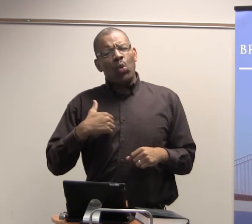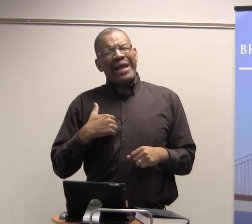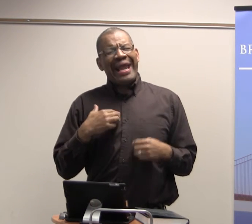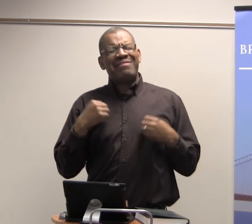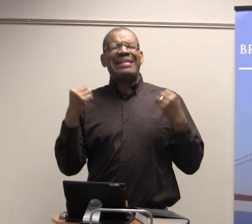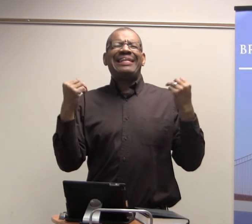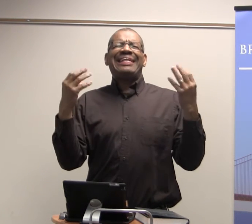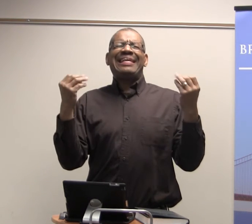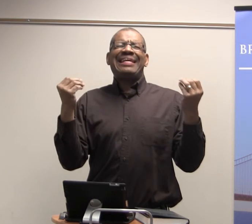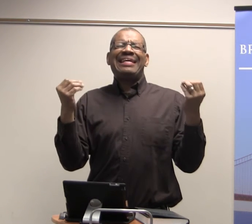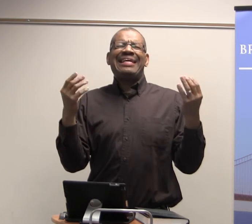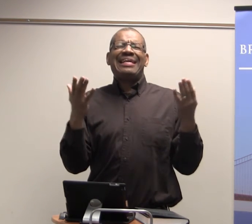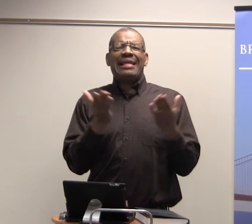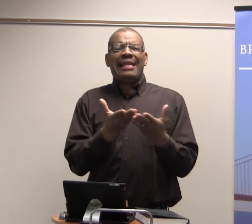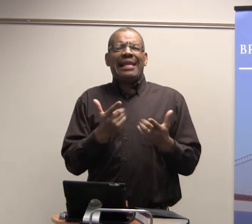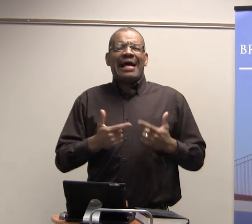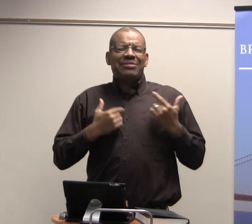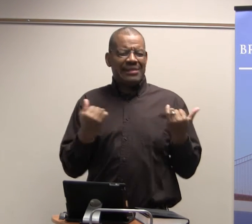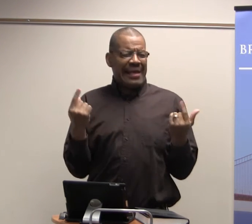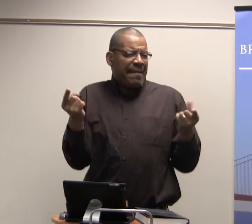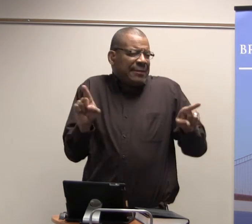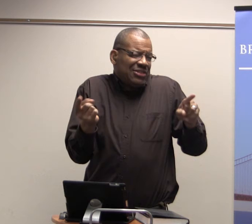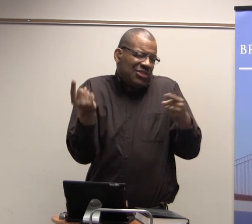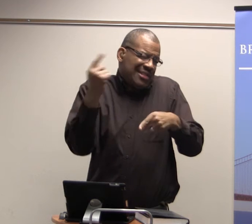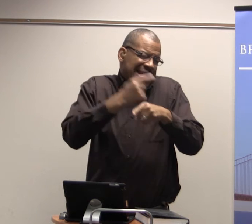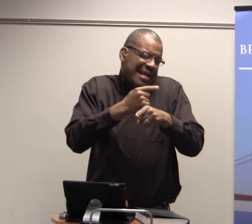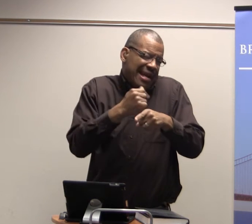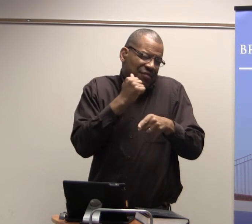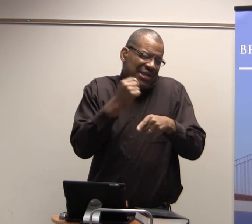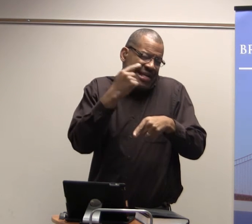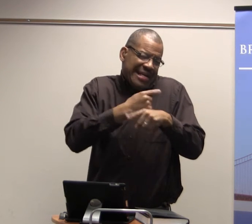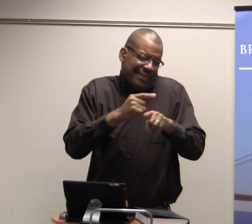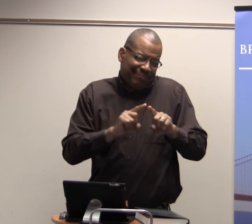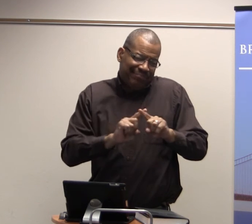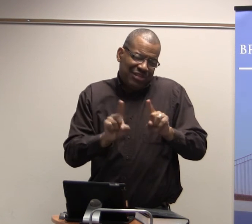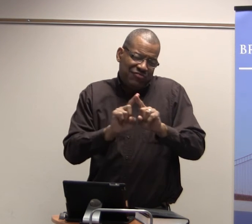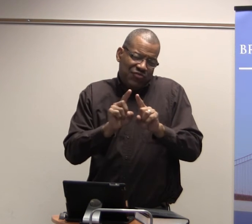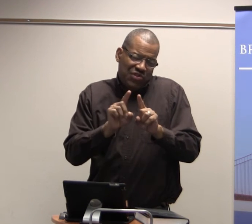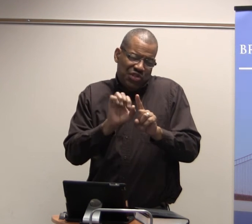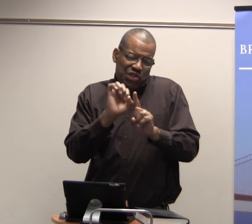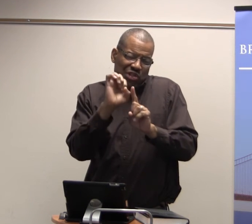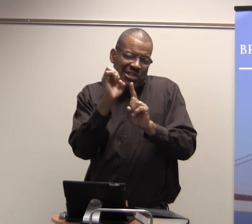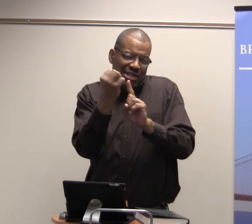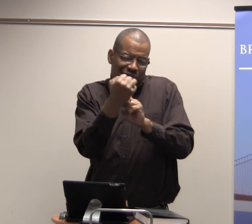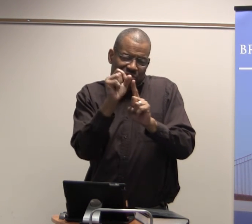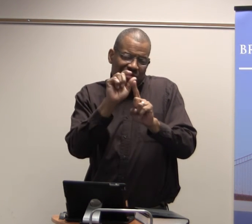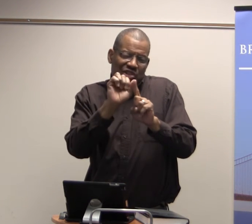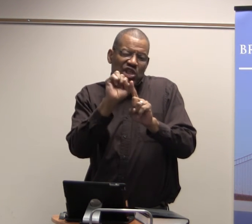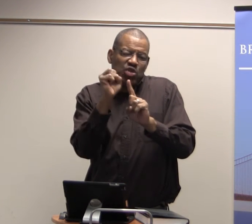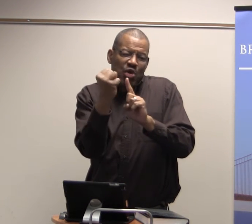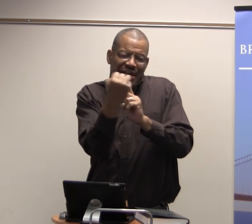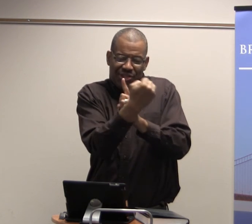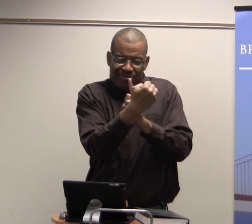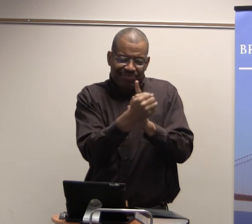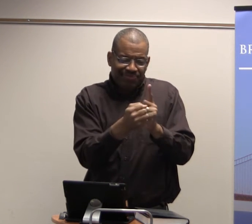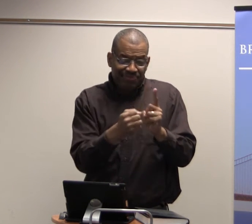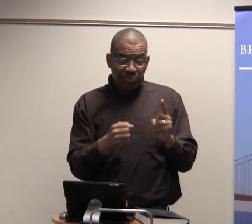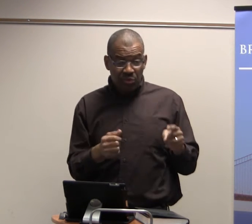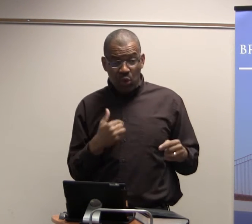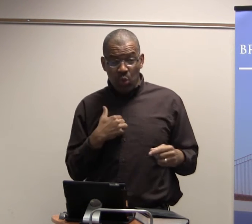We have living life happens today, every day. Different situation.